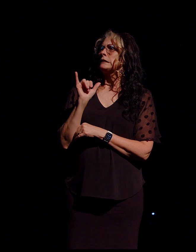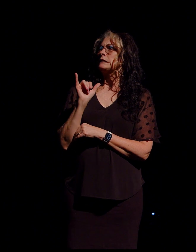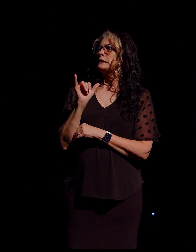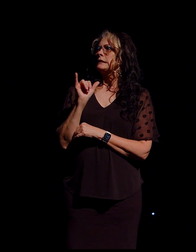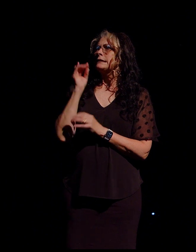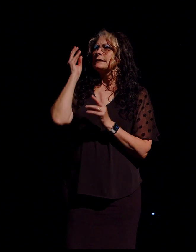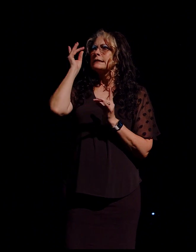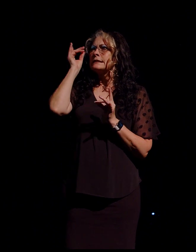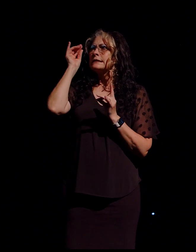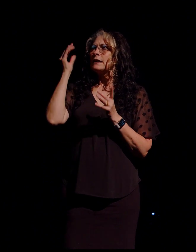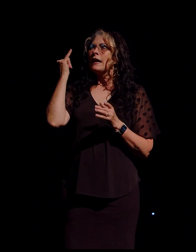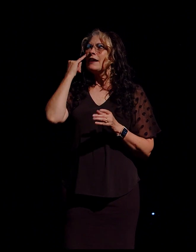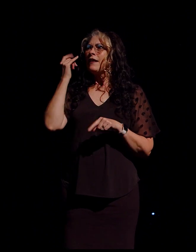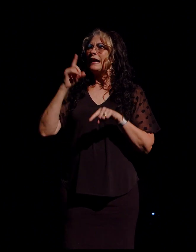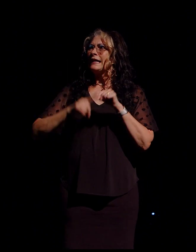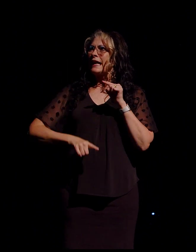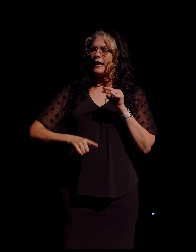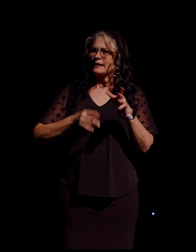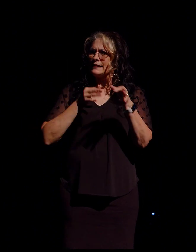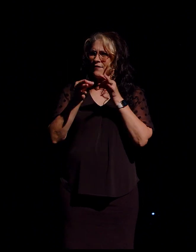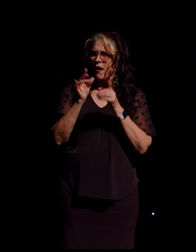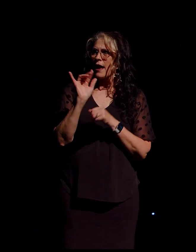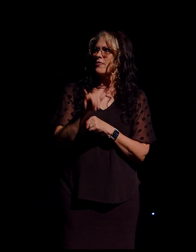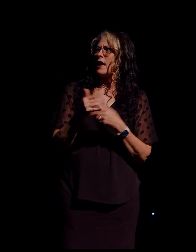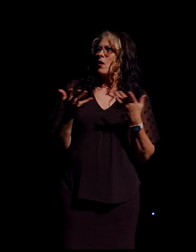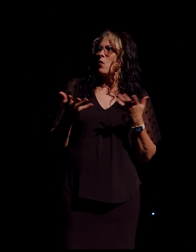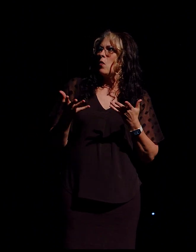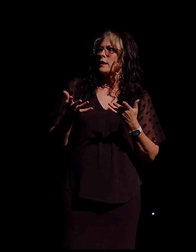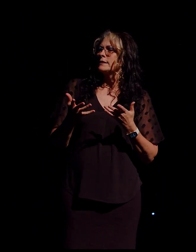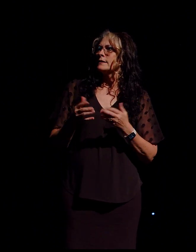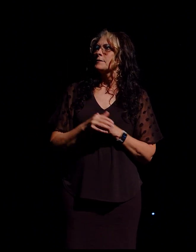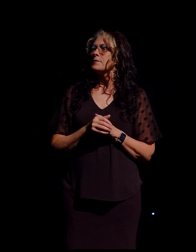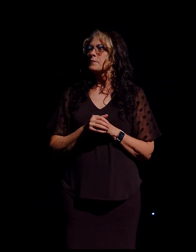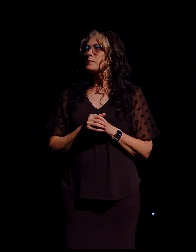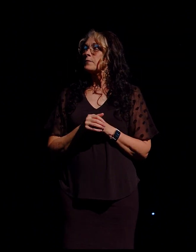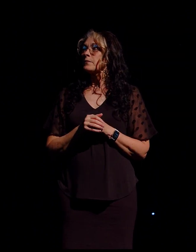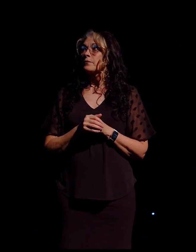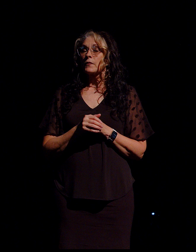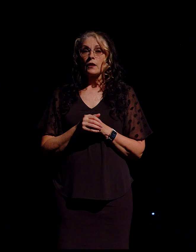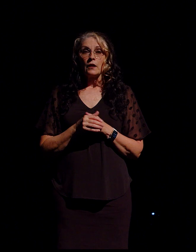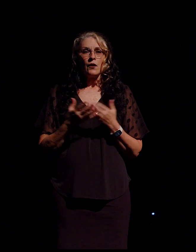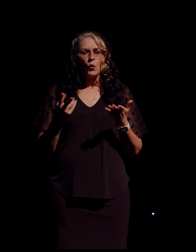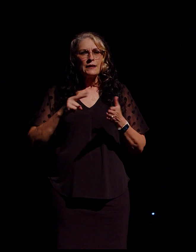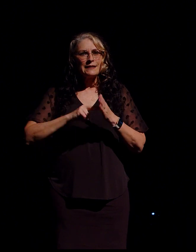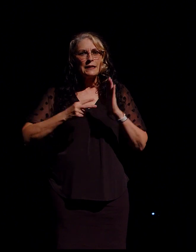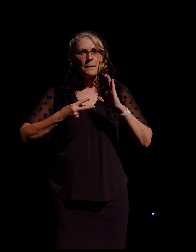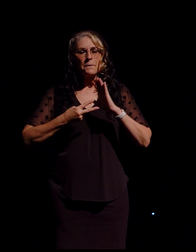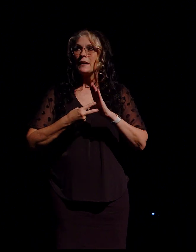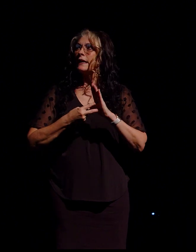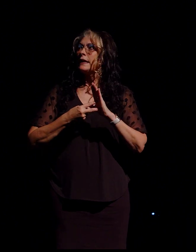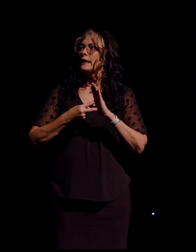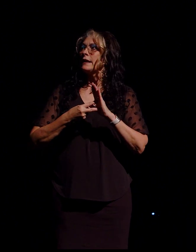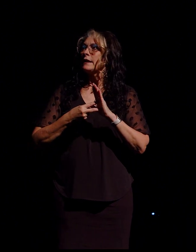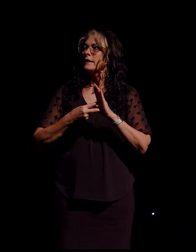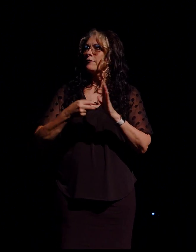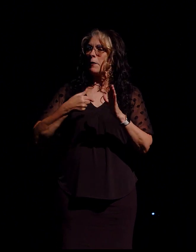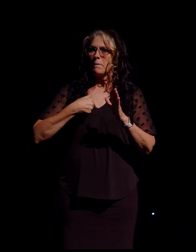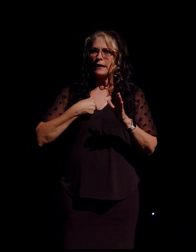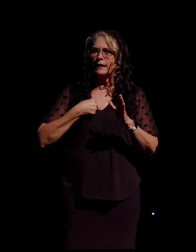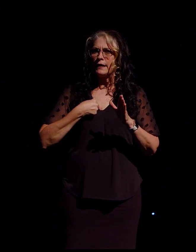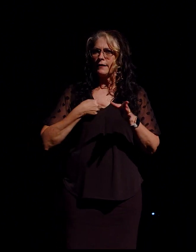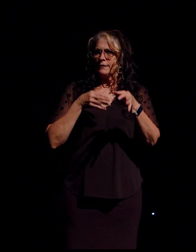thinking. What if I can't define this? So what does it mean to me without defining it?